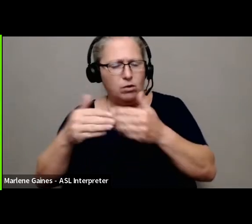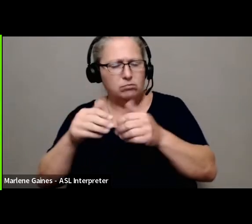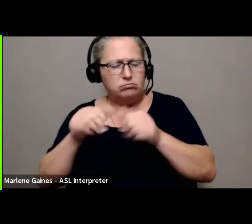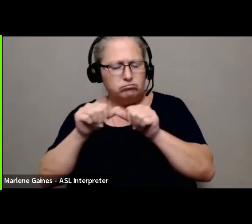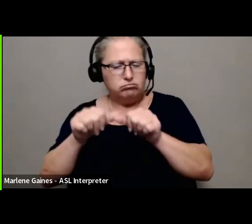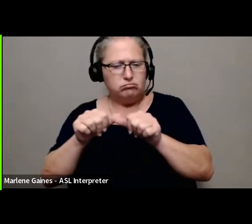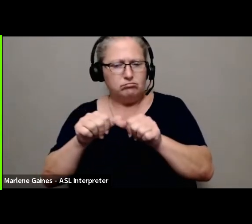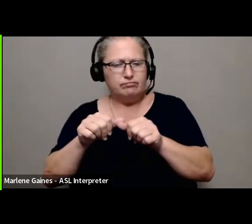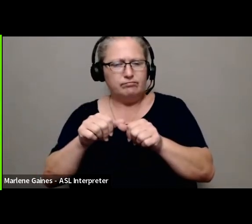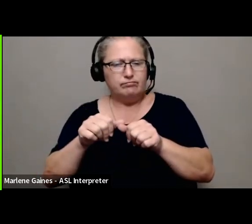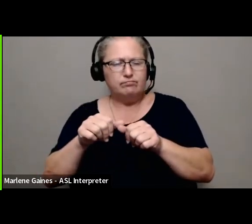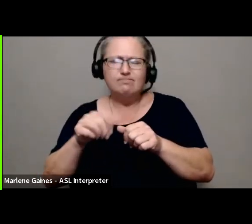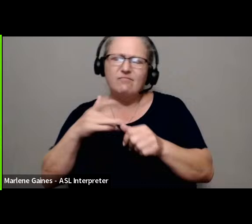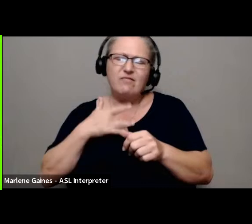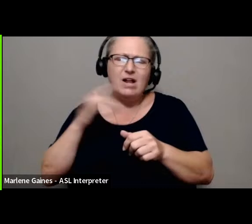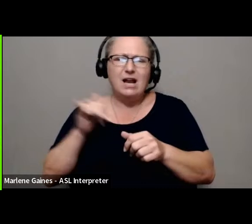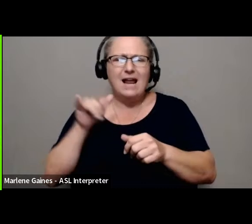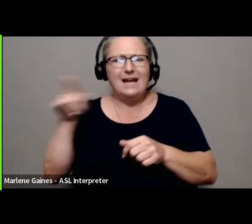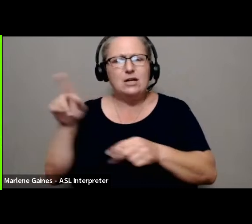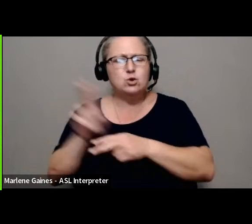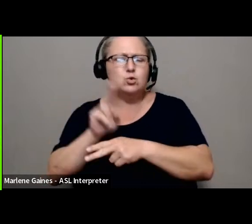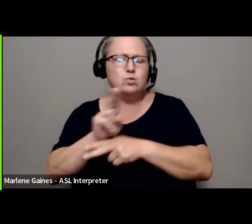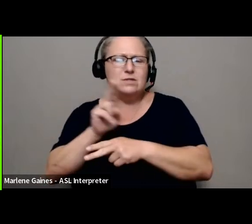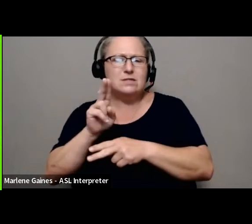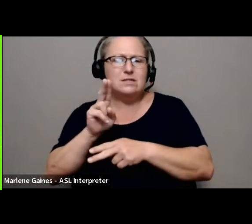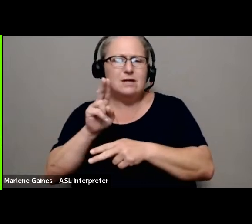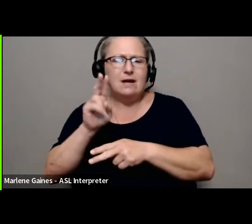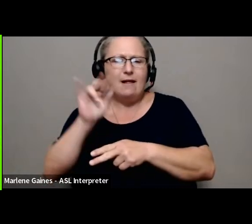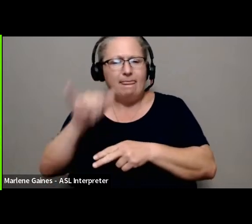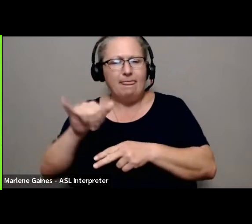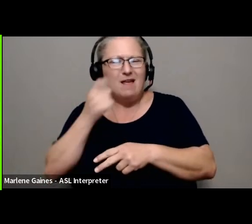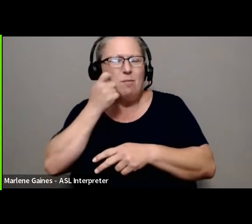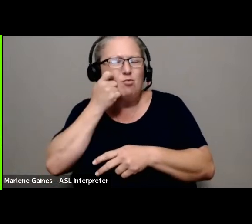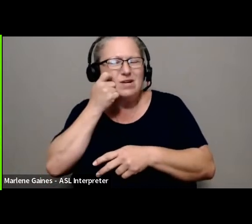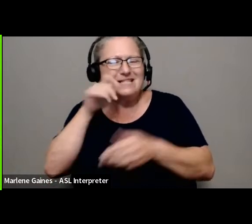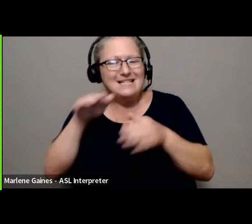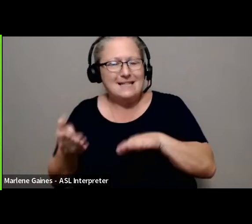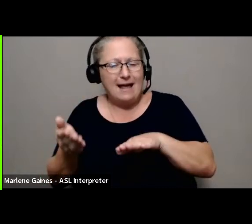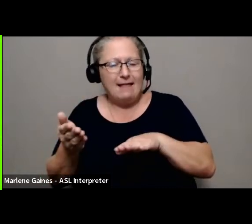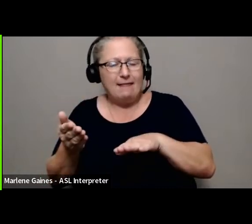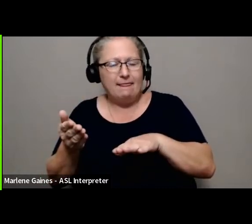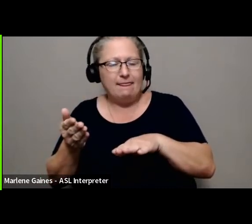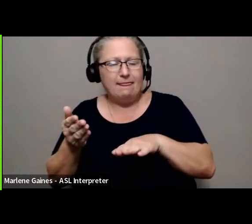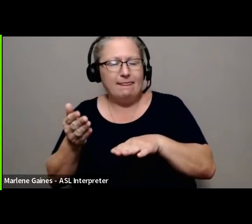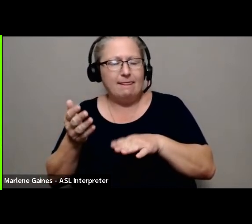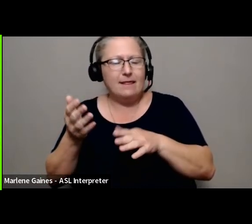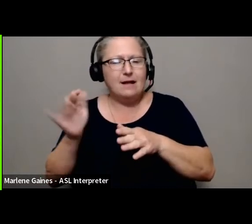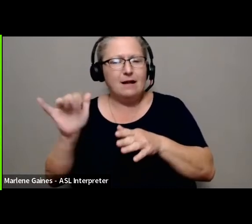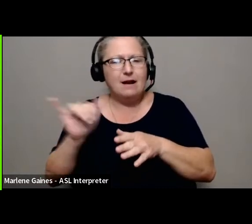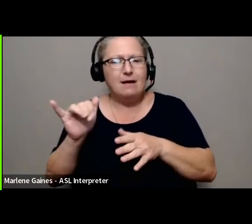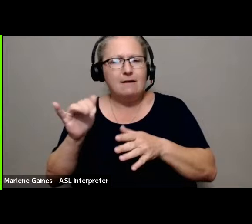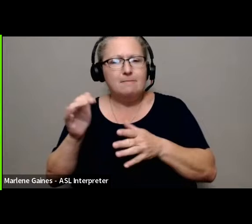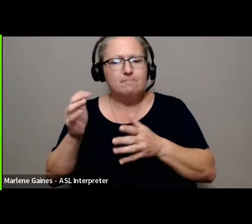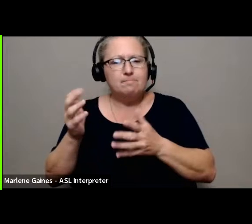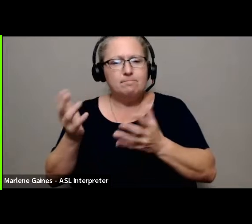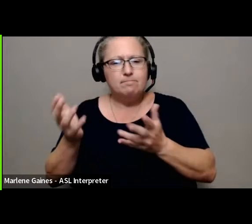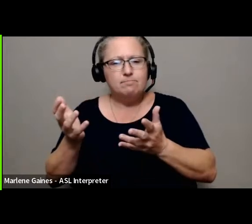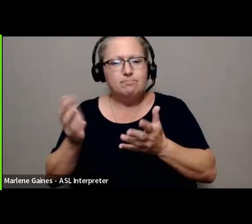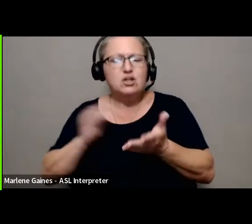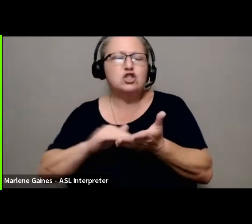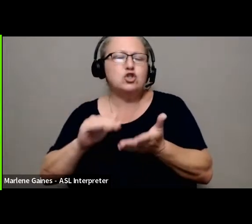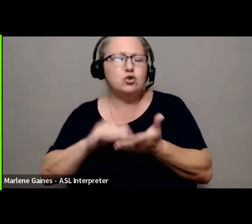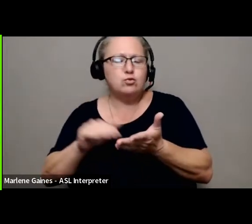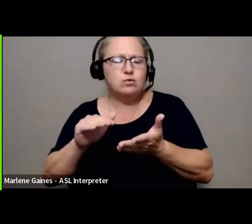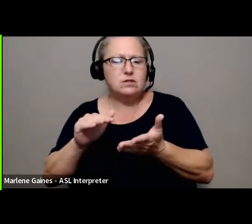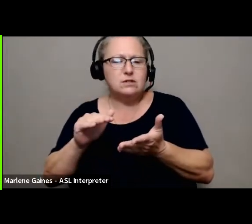It just came across that he was using this most recent death as an